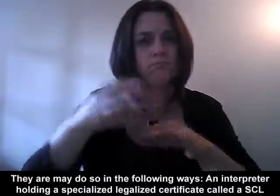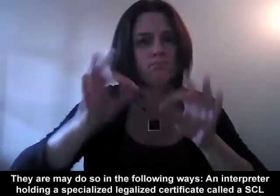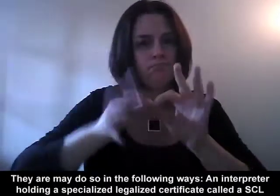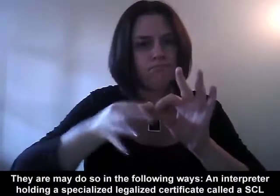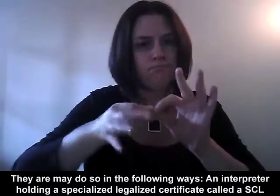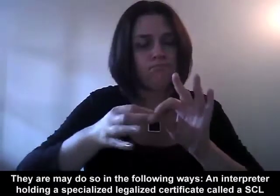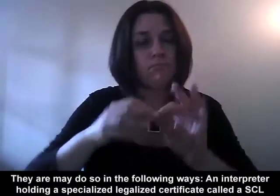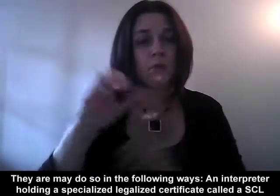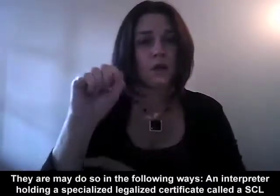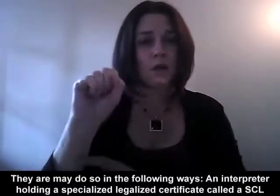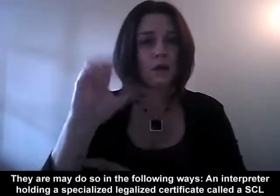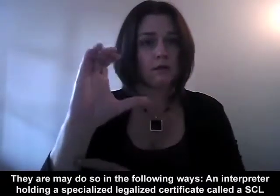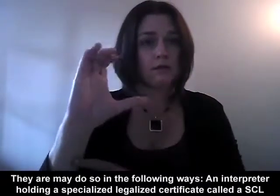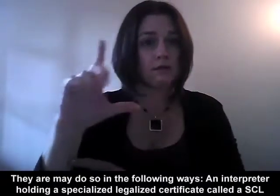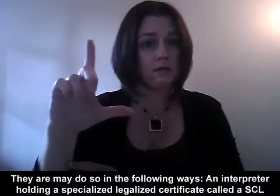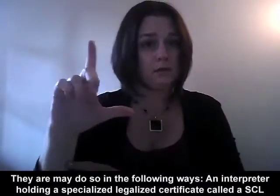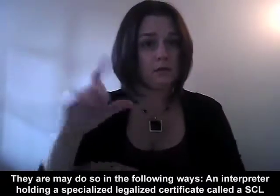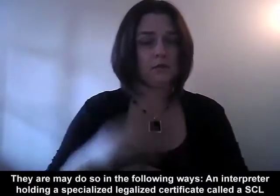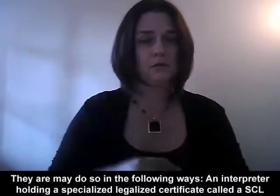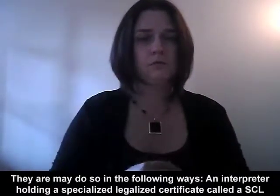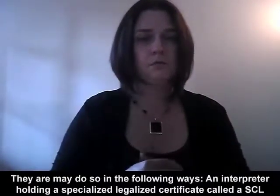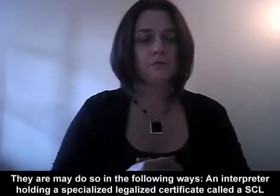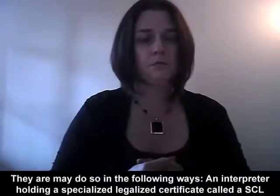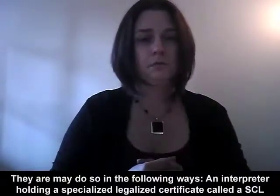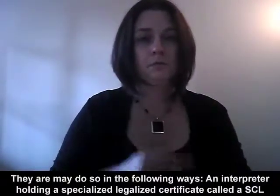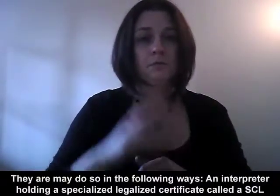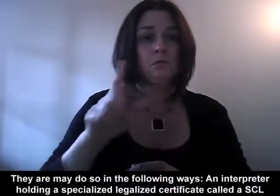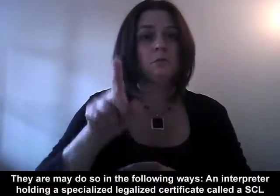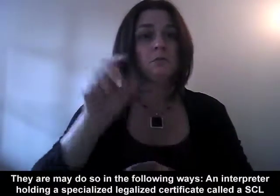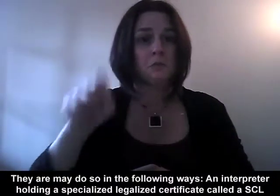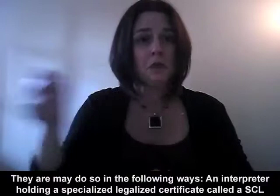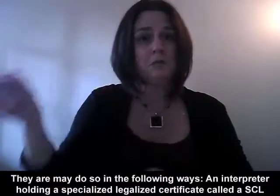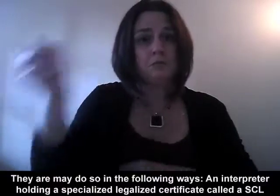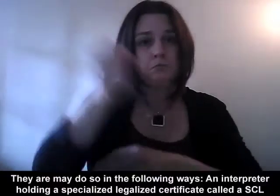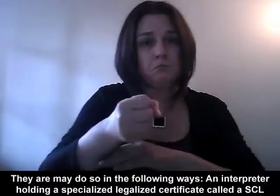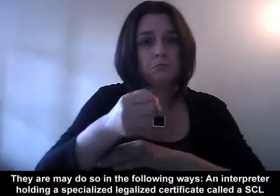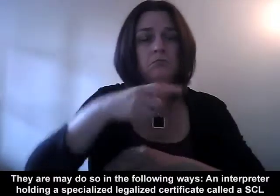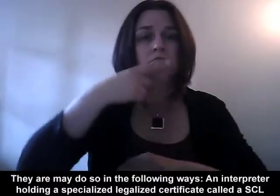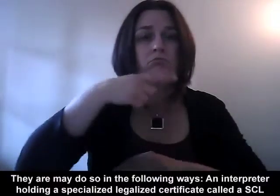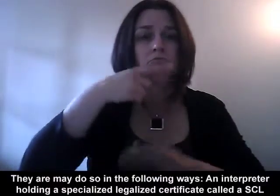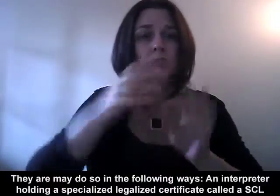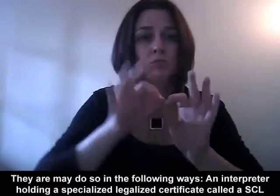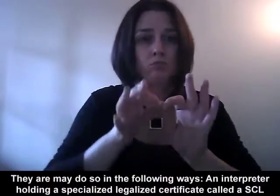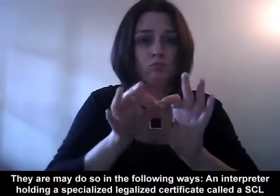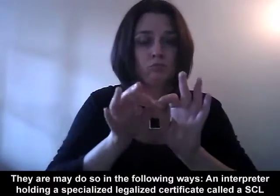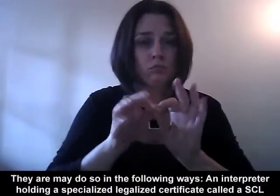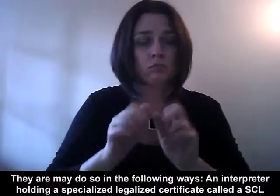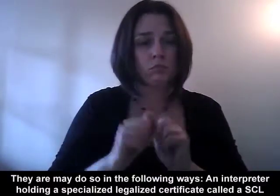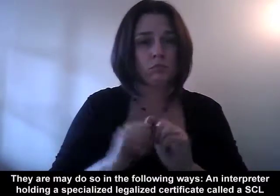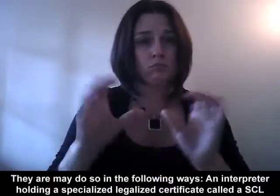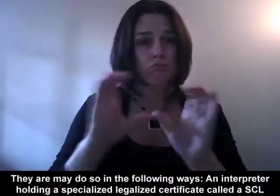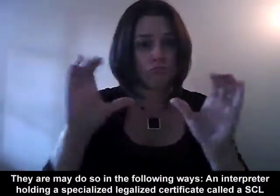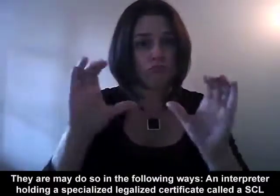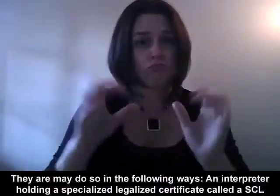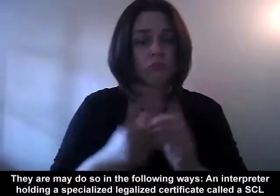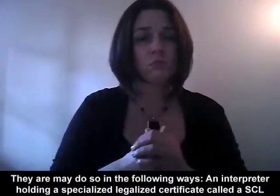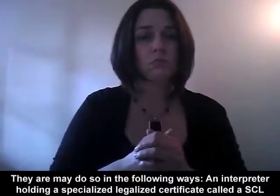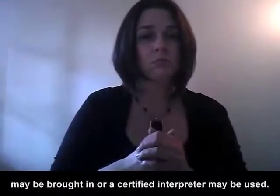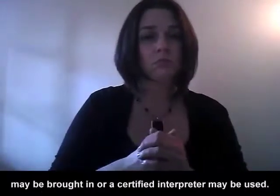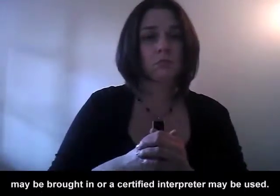They may do so in the following ways. An interpreter holding a special legalized certificate called an SCL may be